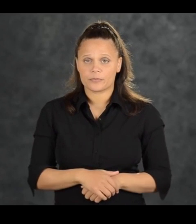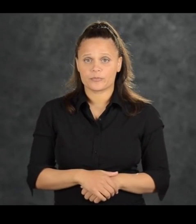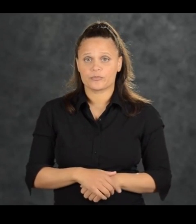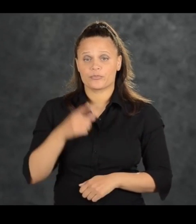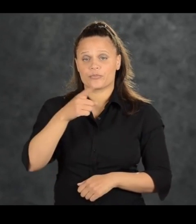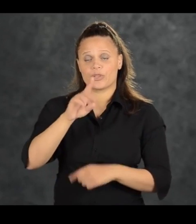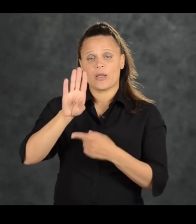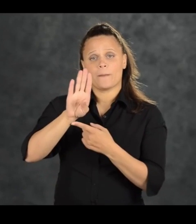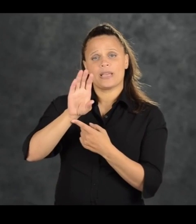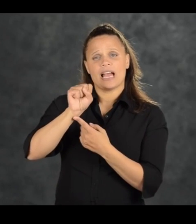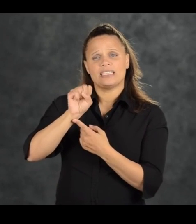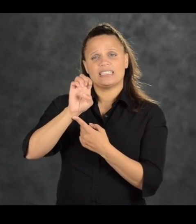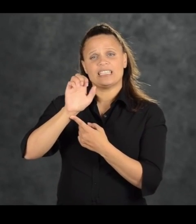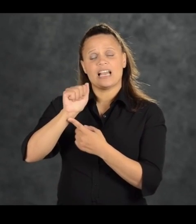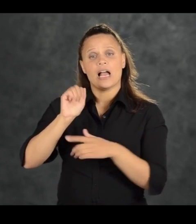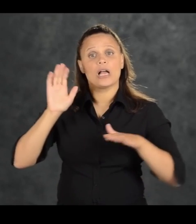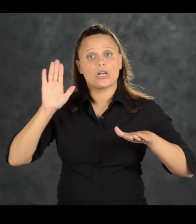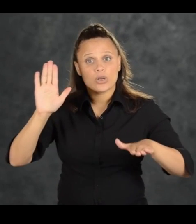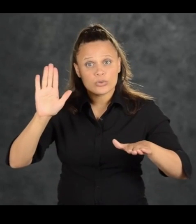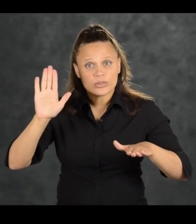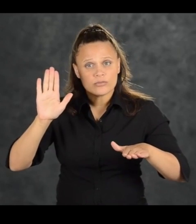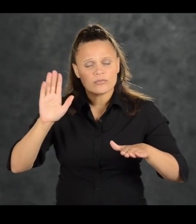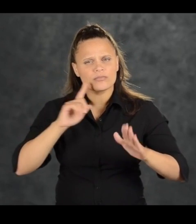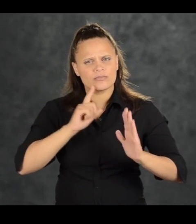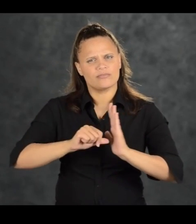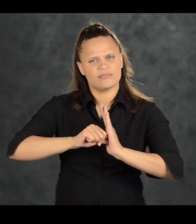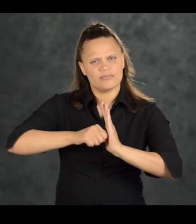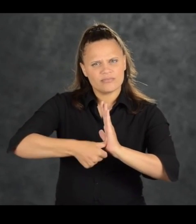That extremely benefits your case.